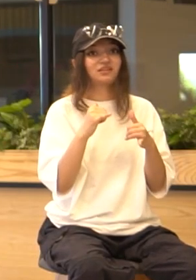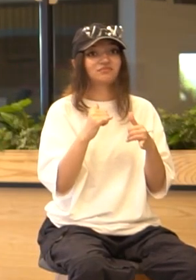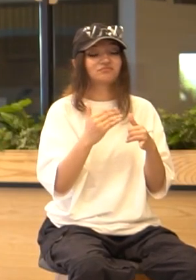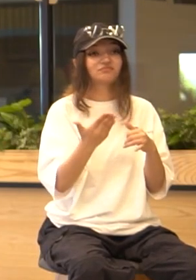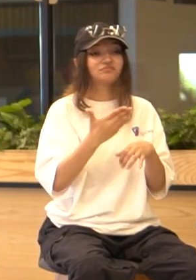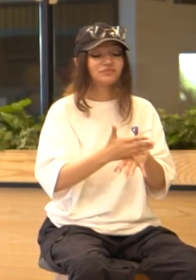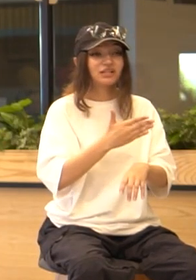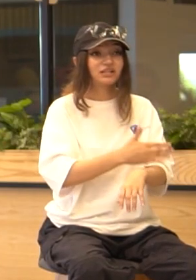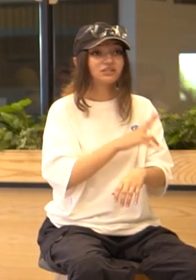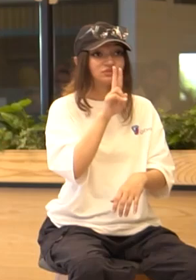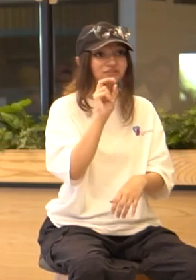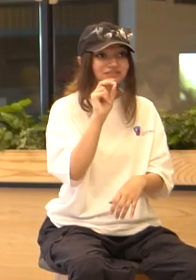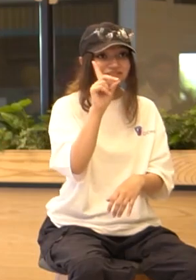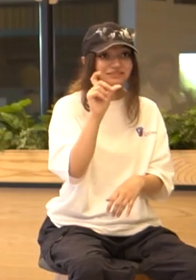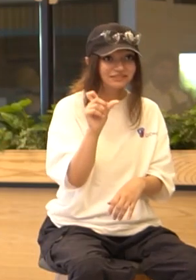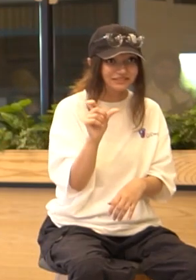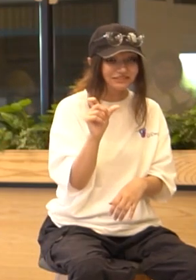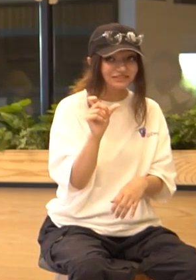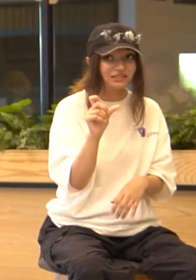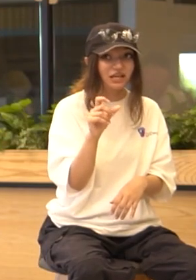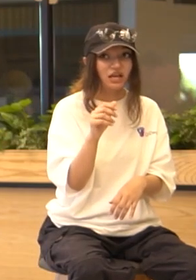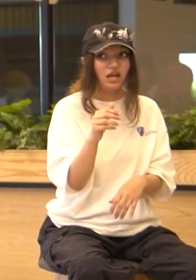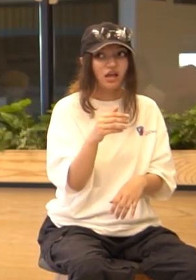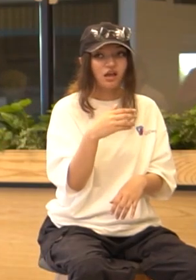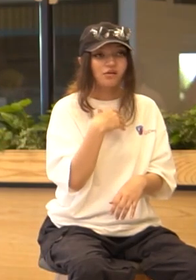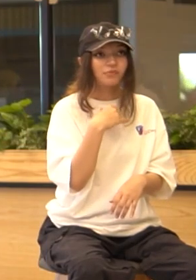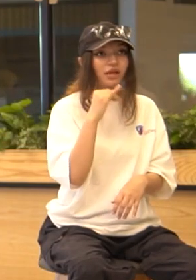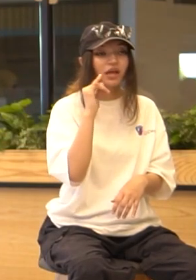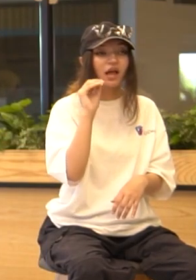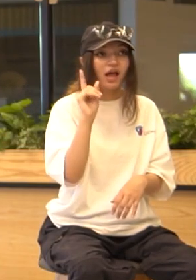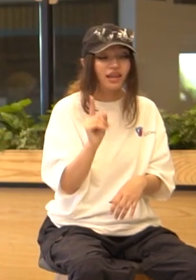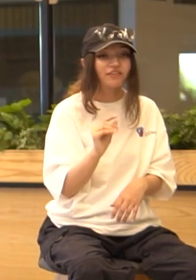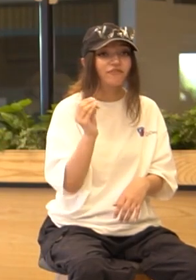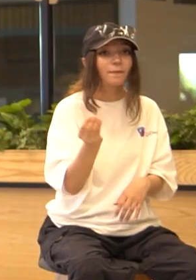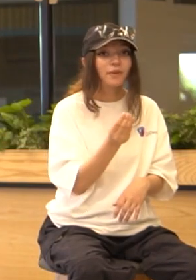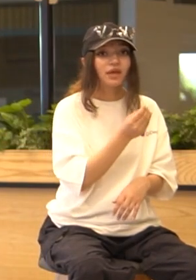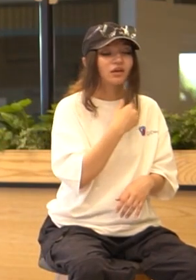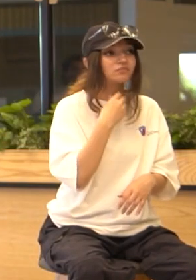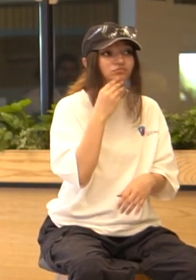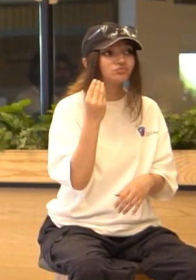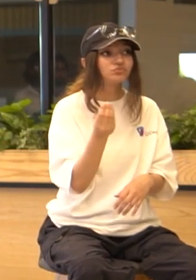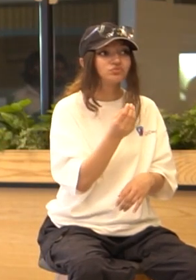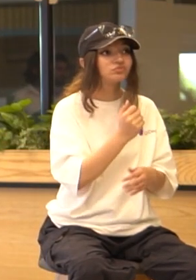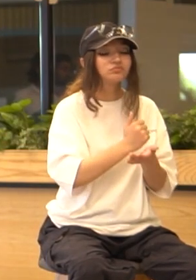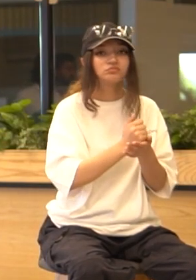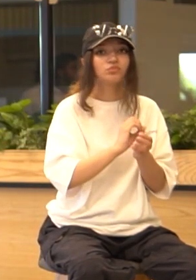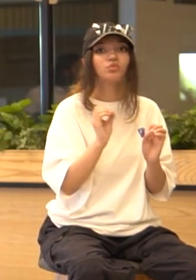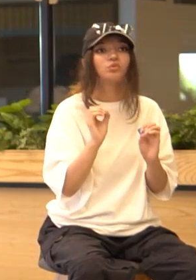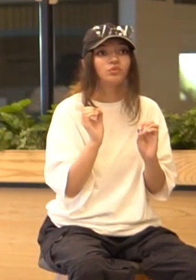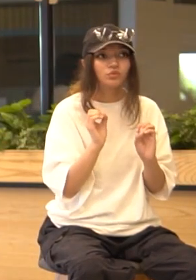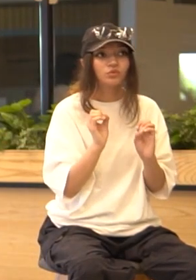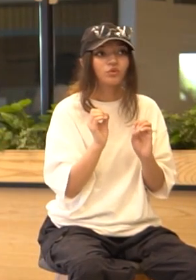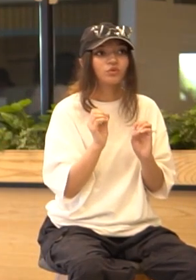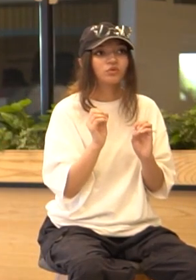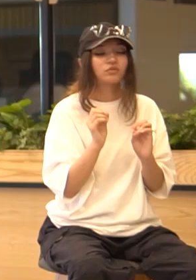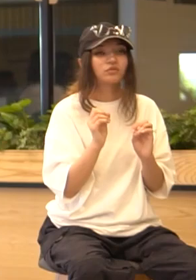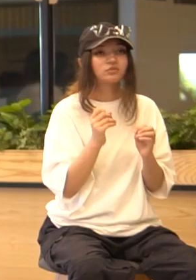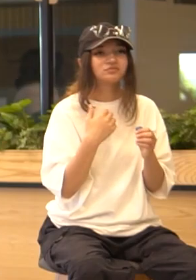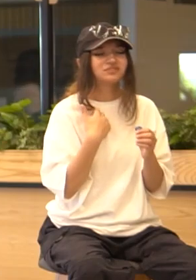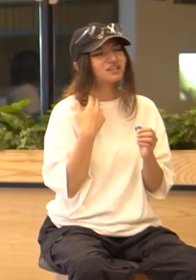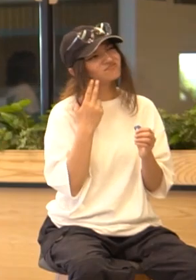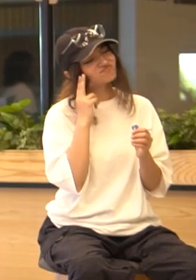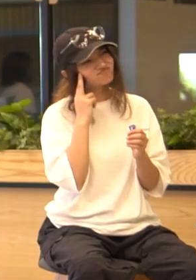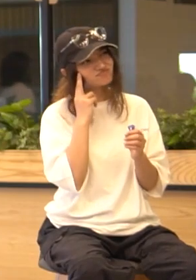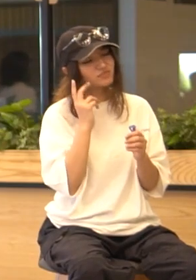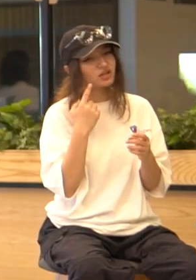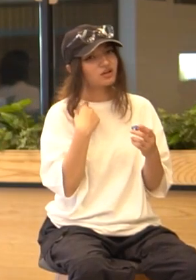in 2016, it hadn't been ages since I had like read Urdu and worked with Urdu. So I did some